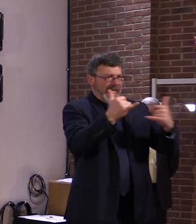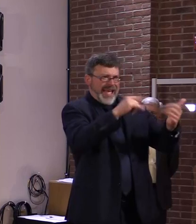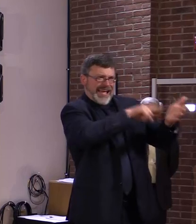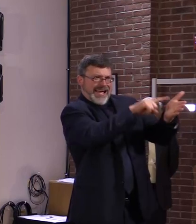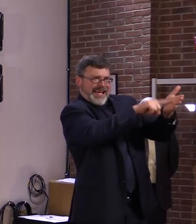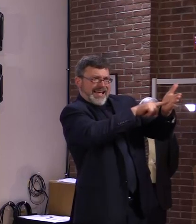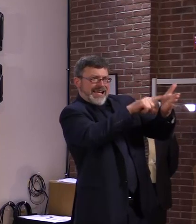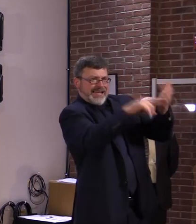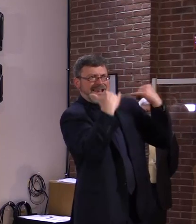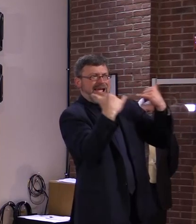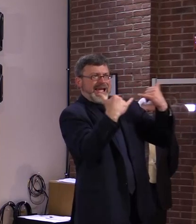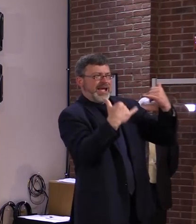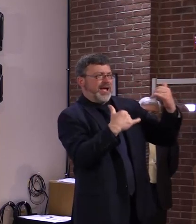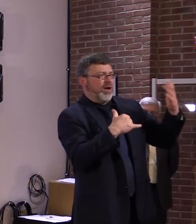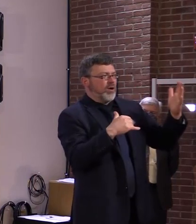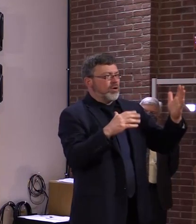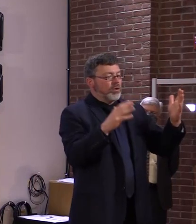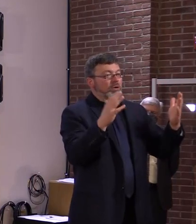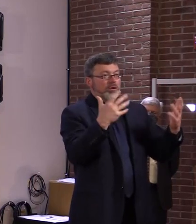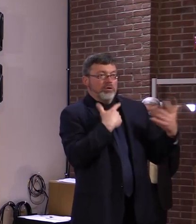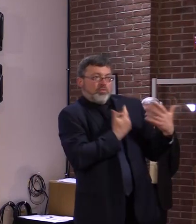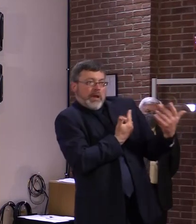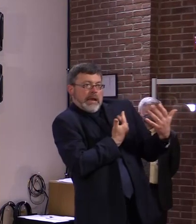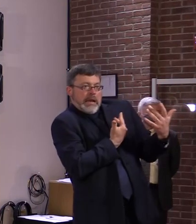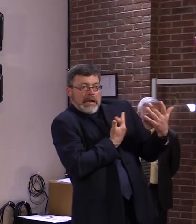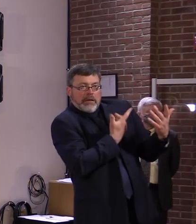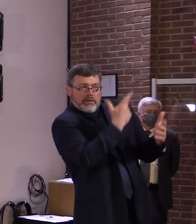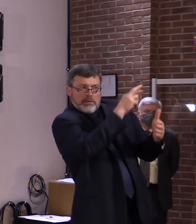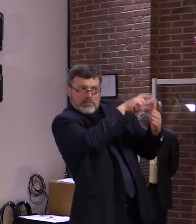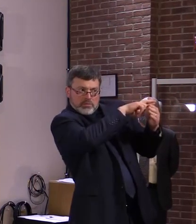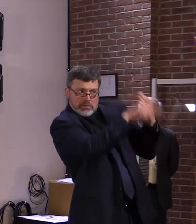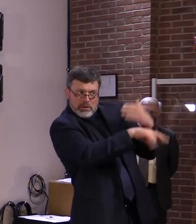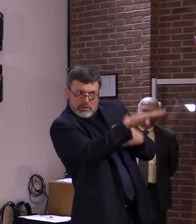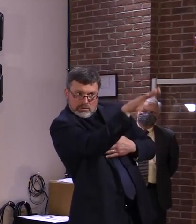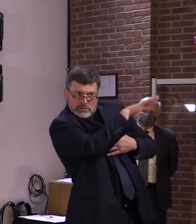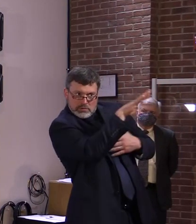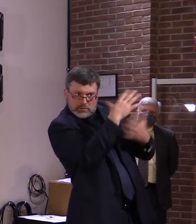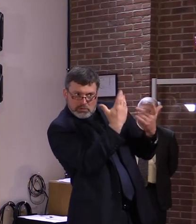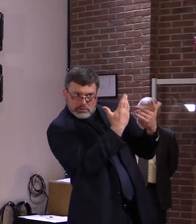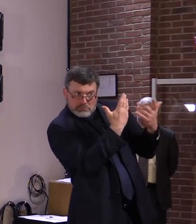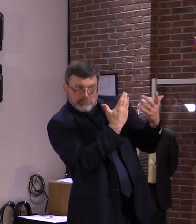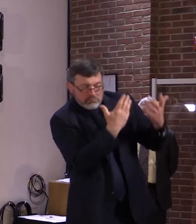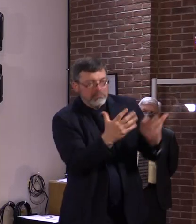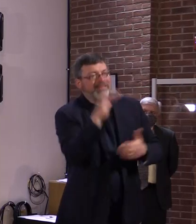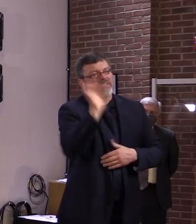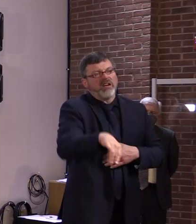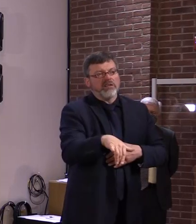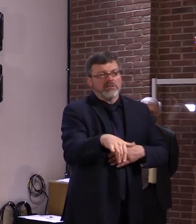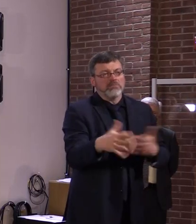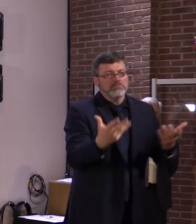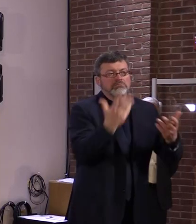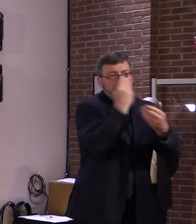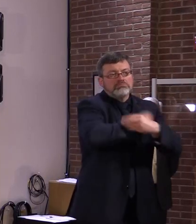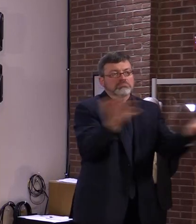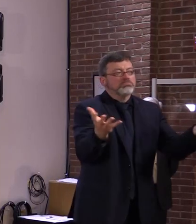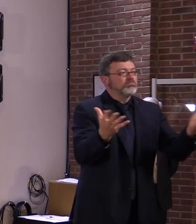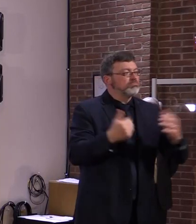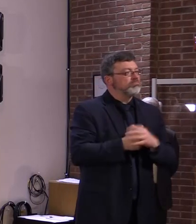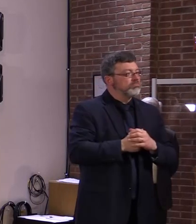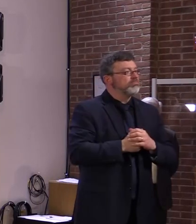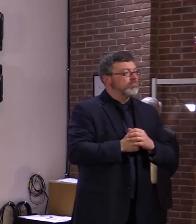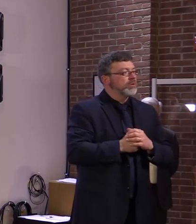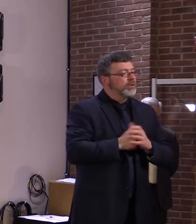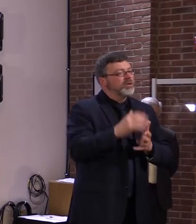us all to get through, children and adults alike. But I don't think it'll be very significant in terms